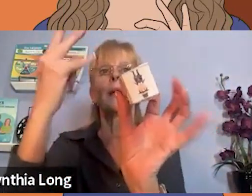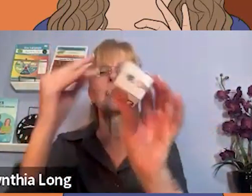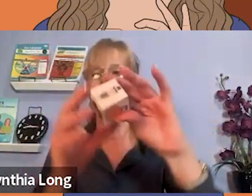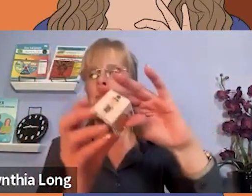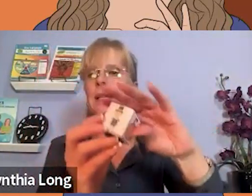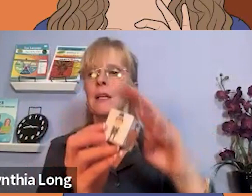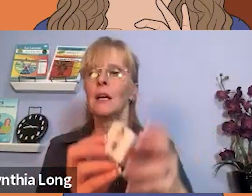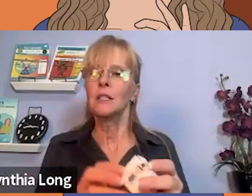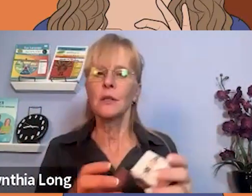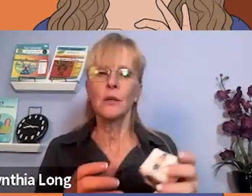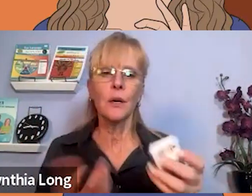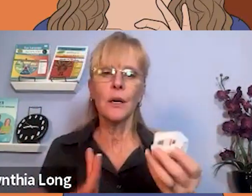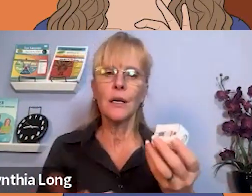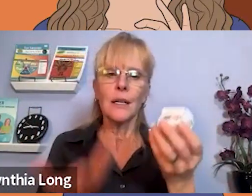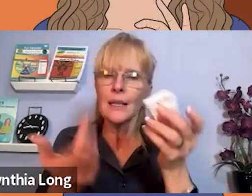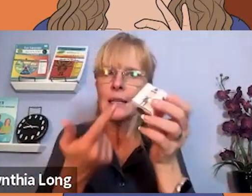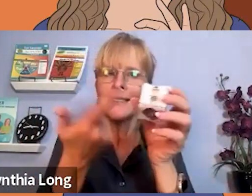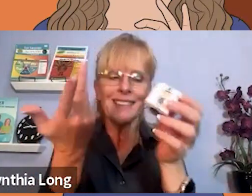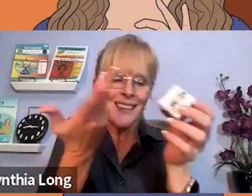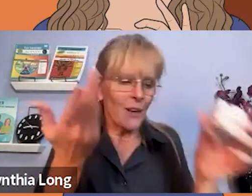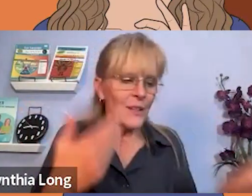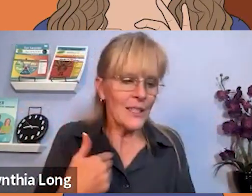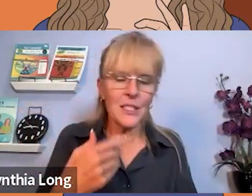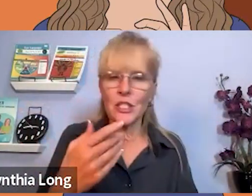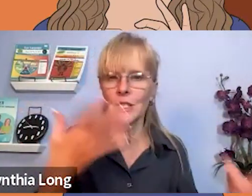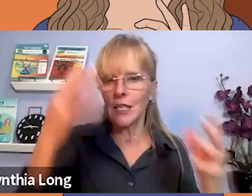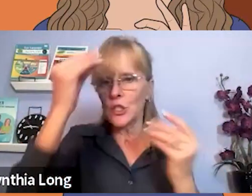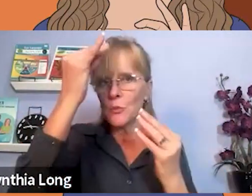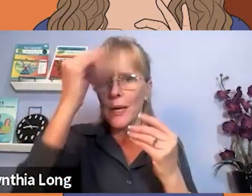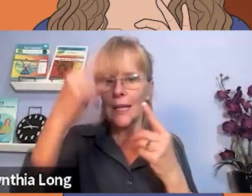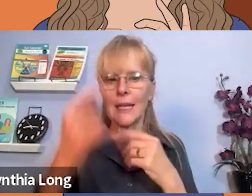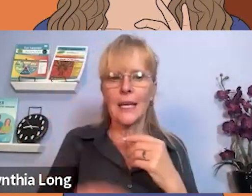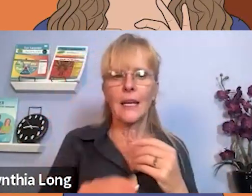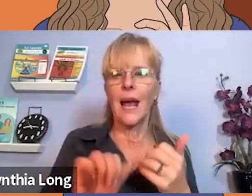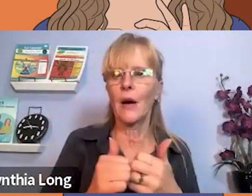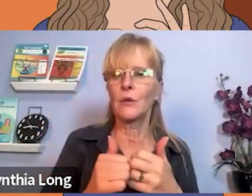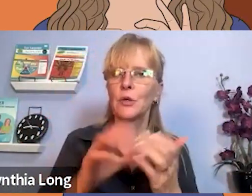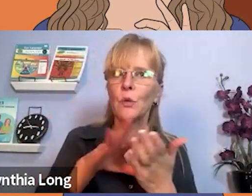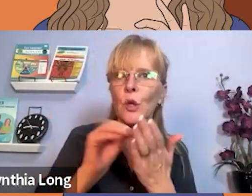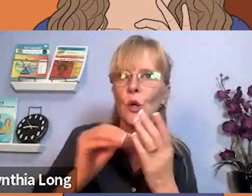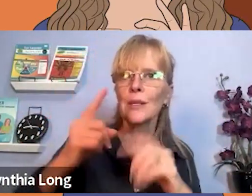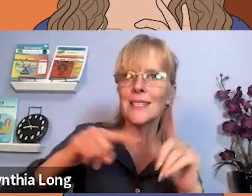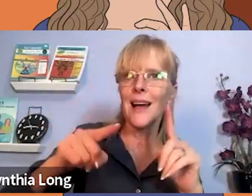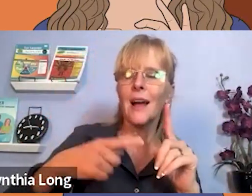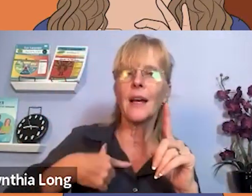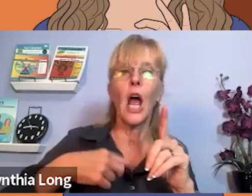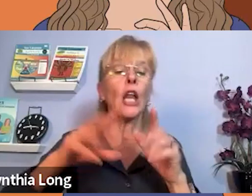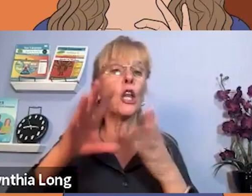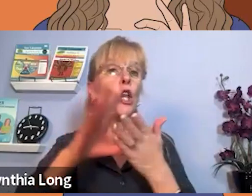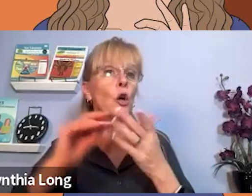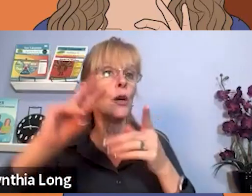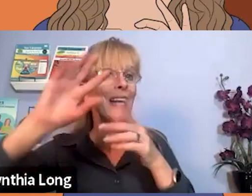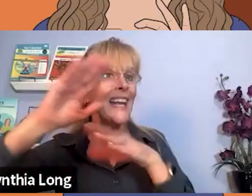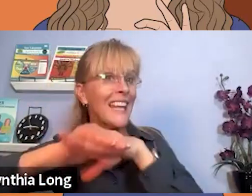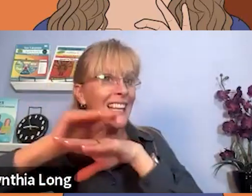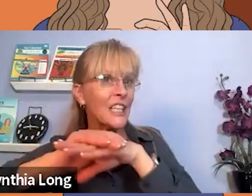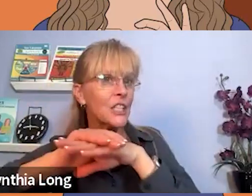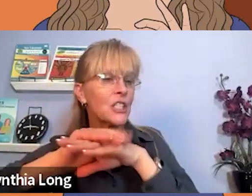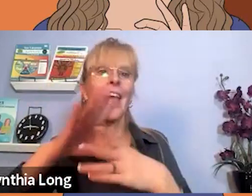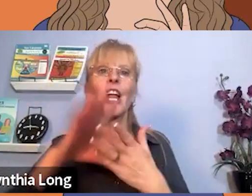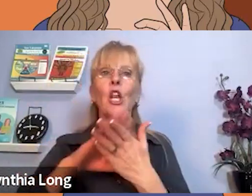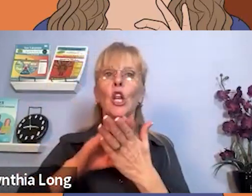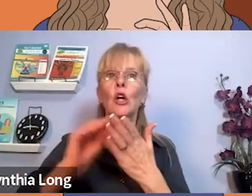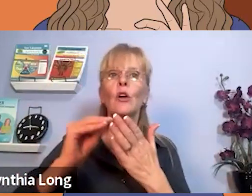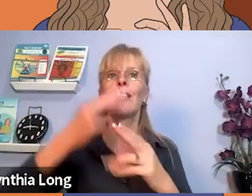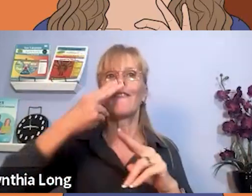let them create something. So yeah, this is just to get your brain thinking how to learn sign and learn